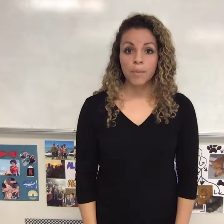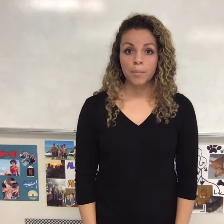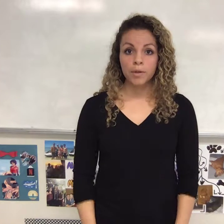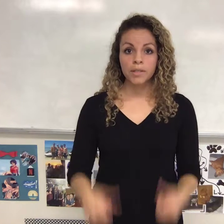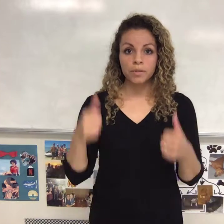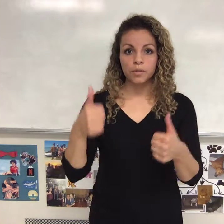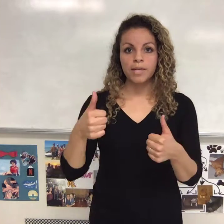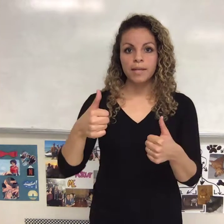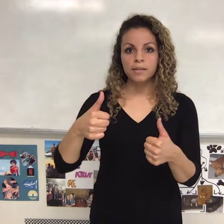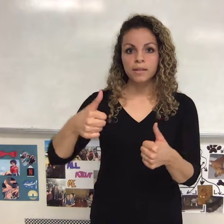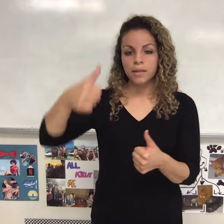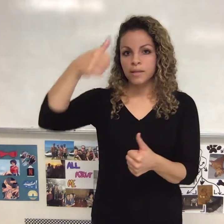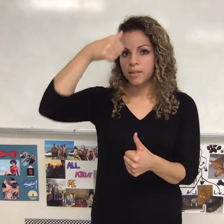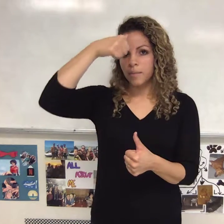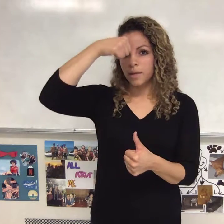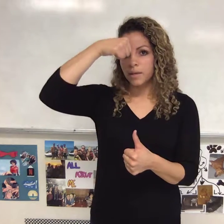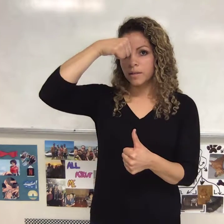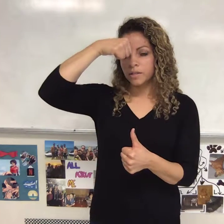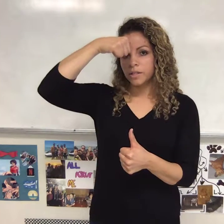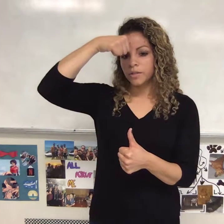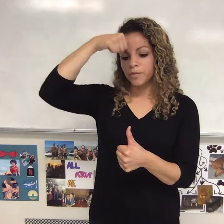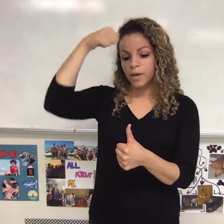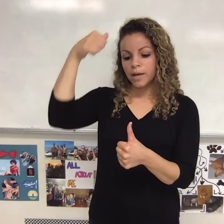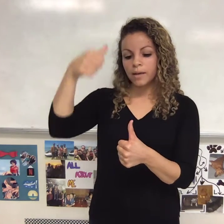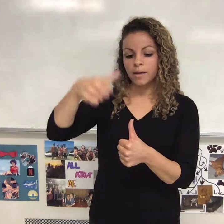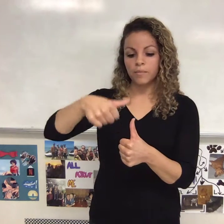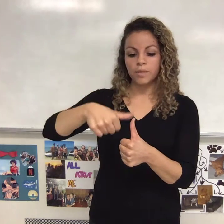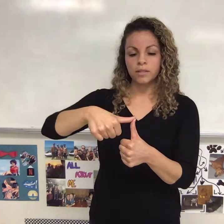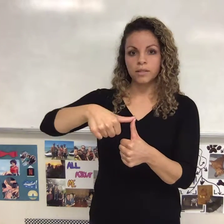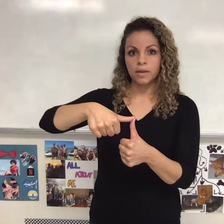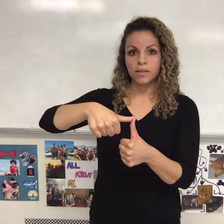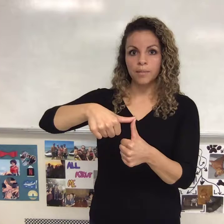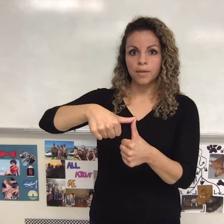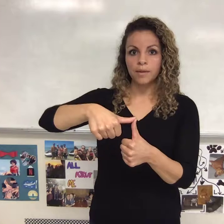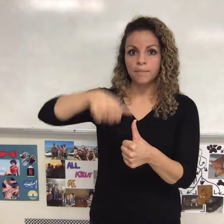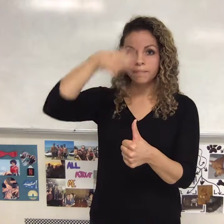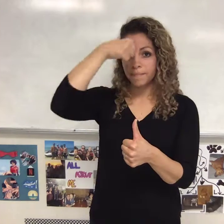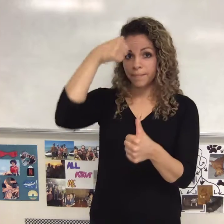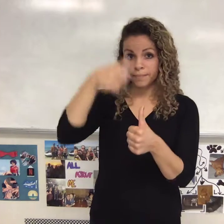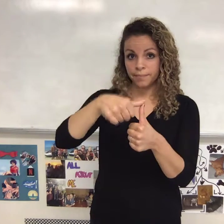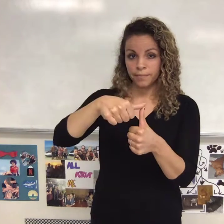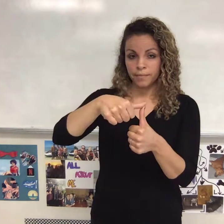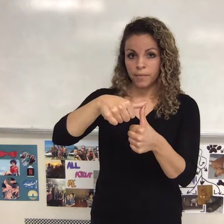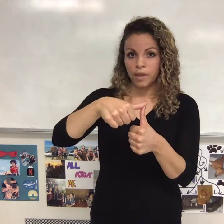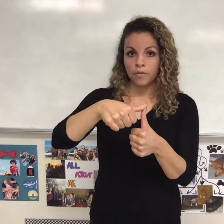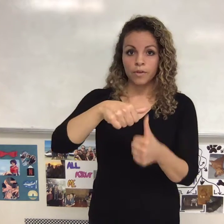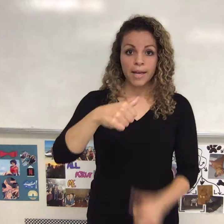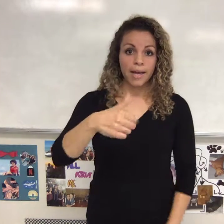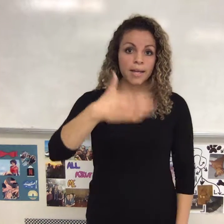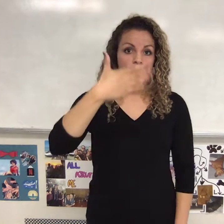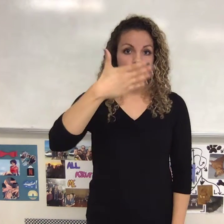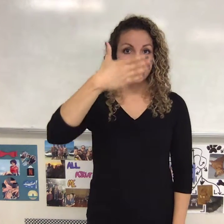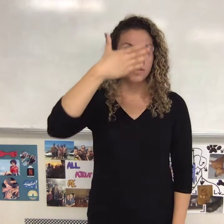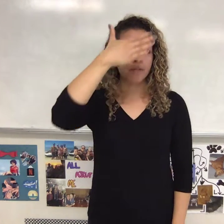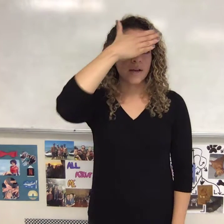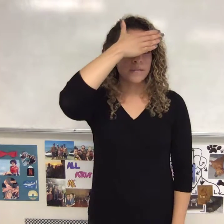Remember is with 2 10s. Dominant starts at your forehead and then meets your non-dominant thumb. Forget is with a closed 5, and